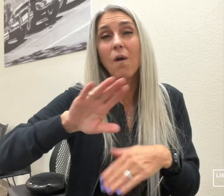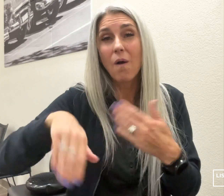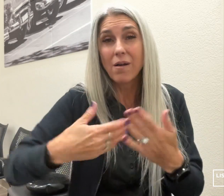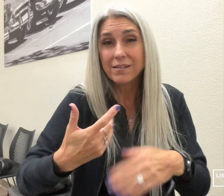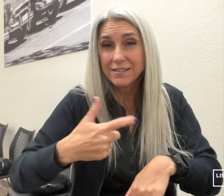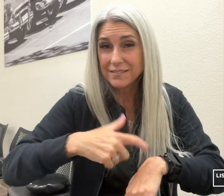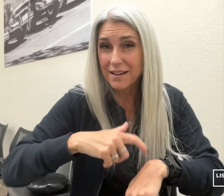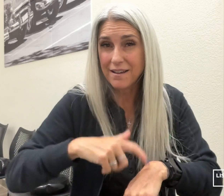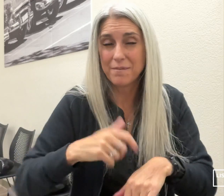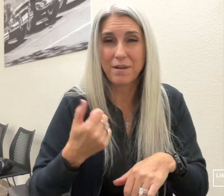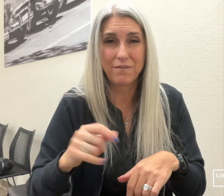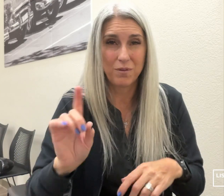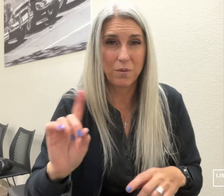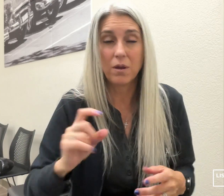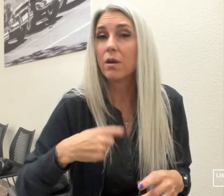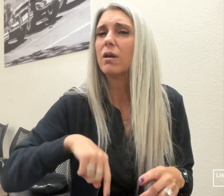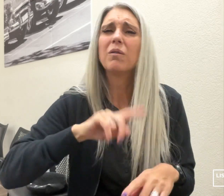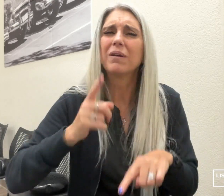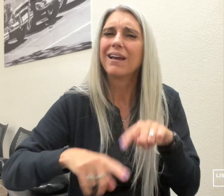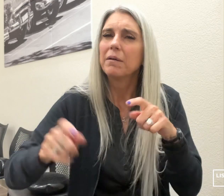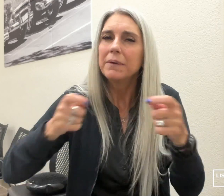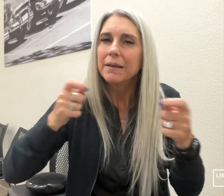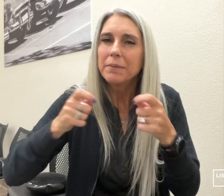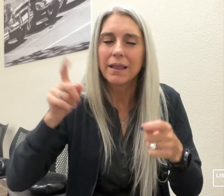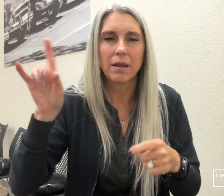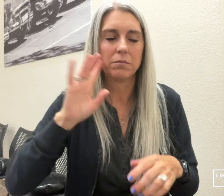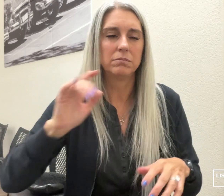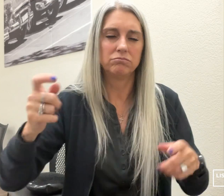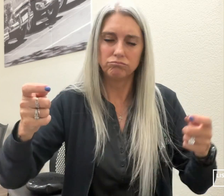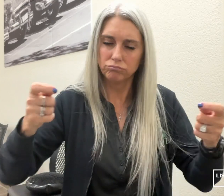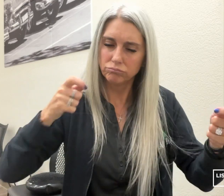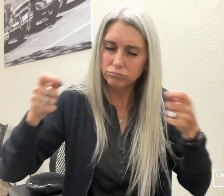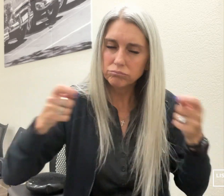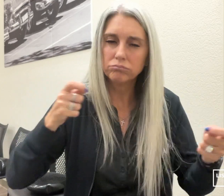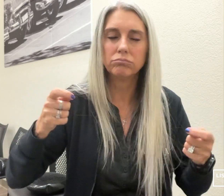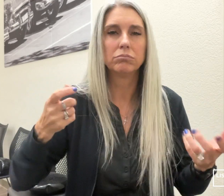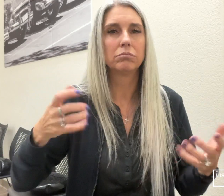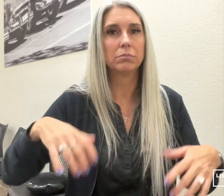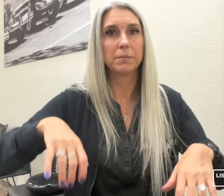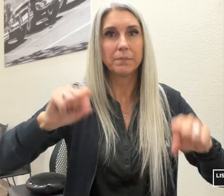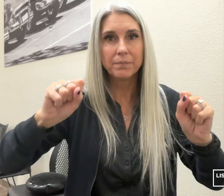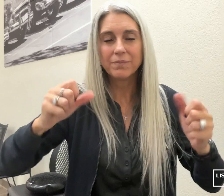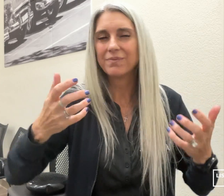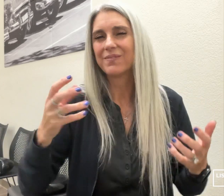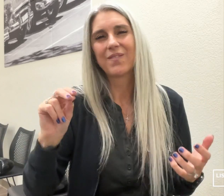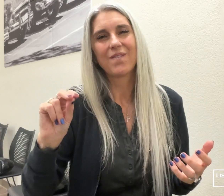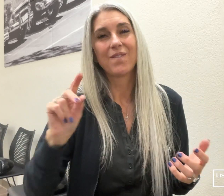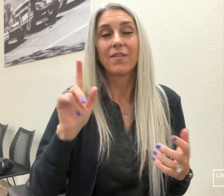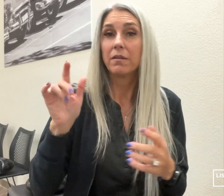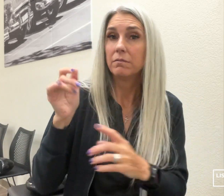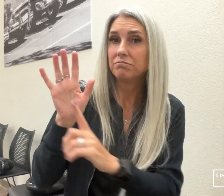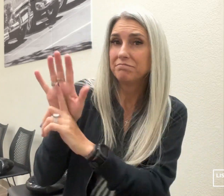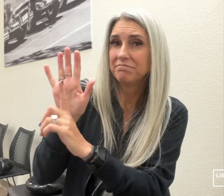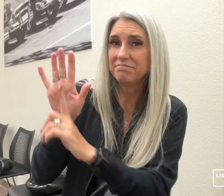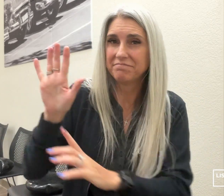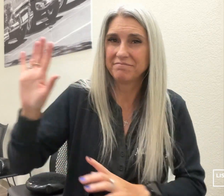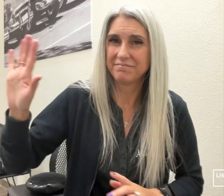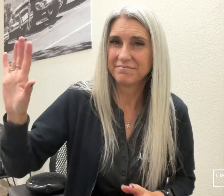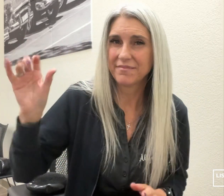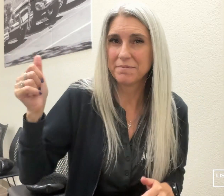times. We cannot manipulate Him, control Him. He is who He is.